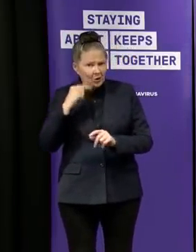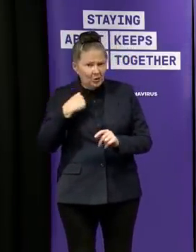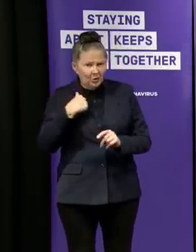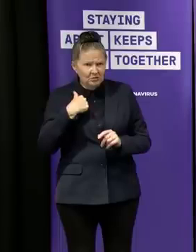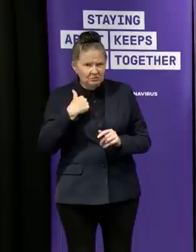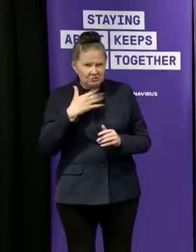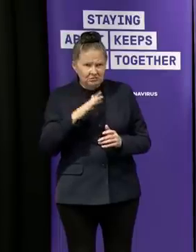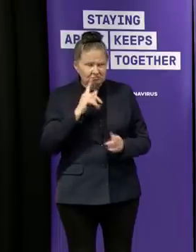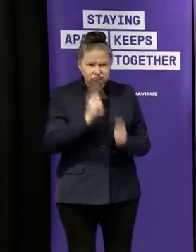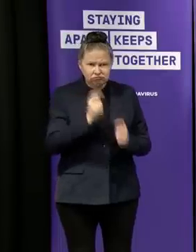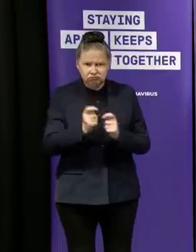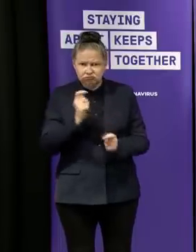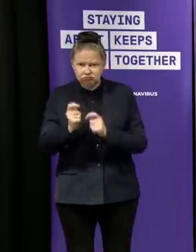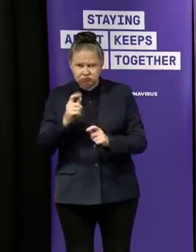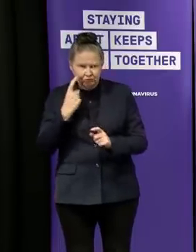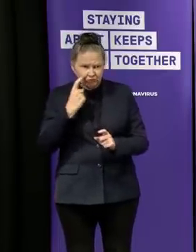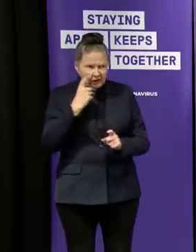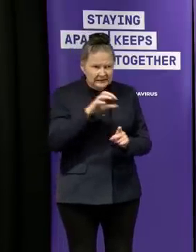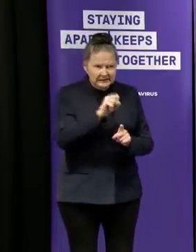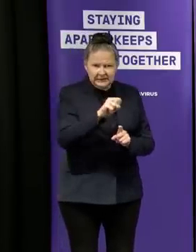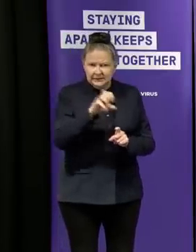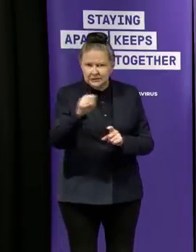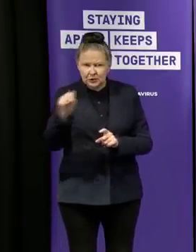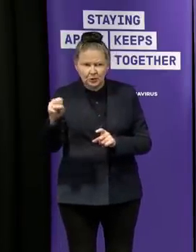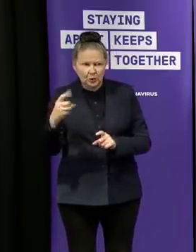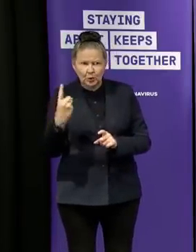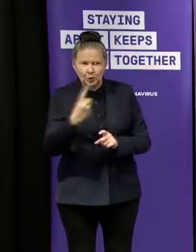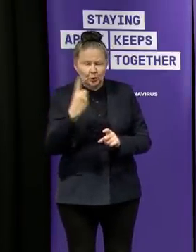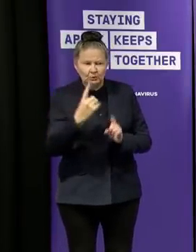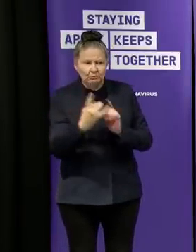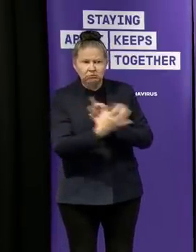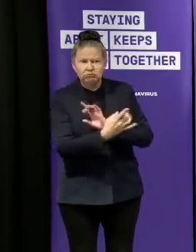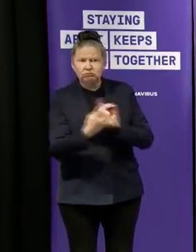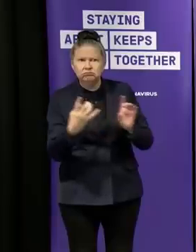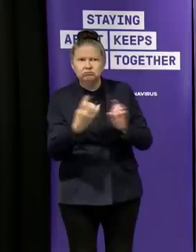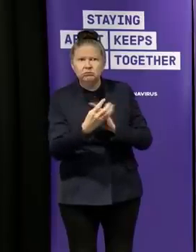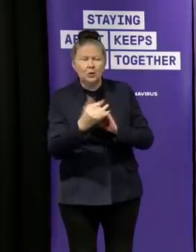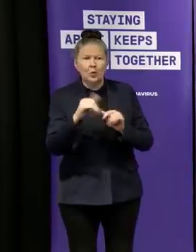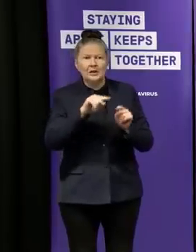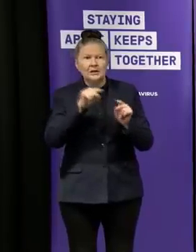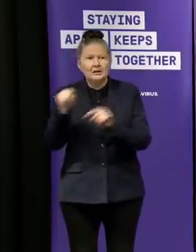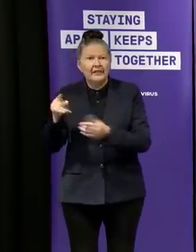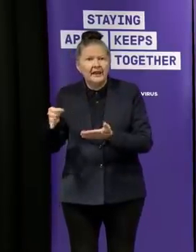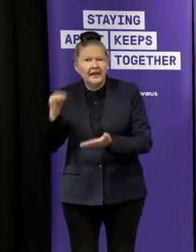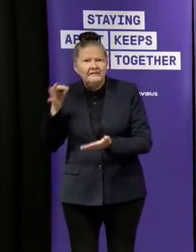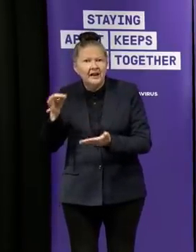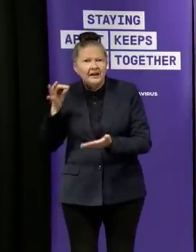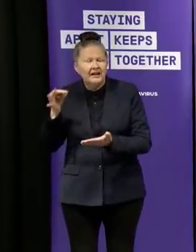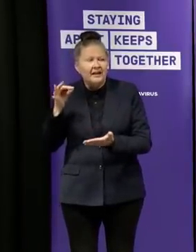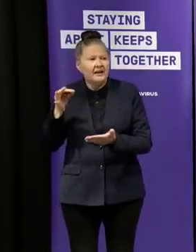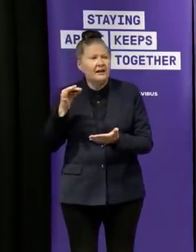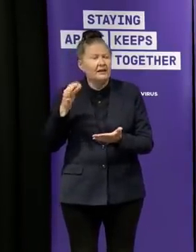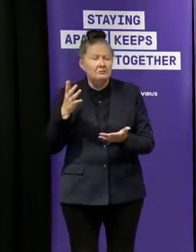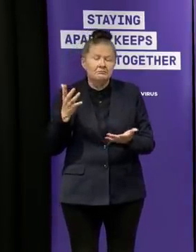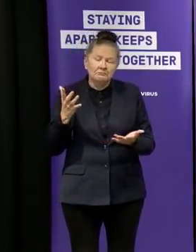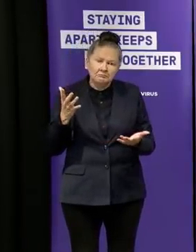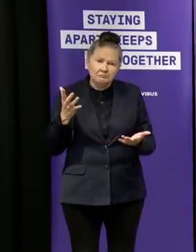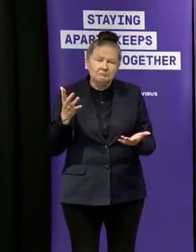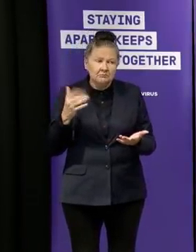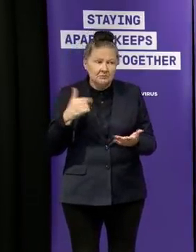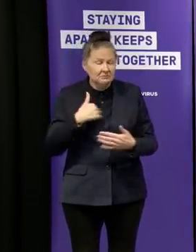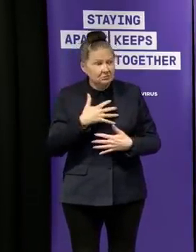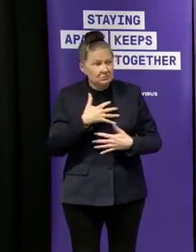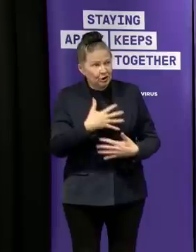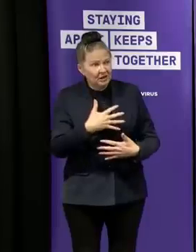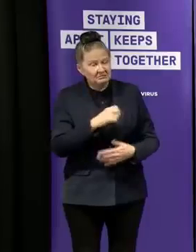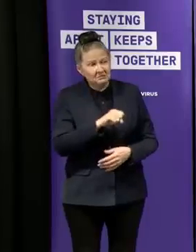extremely hard for anyone who had contact with that cafe and all of those who'd tested positive in Kilmore. So yes, it's